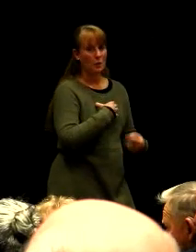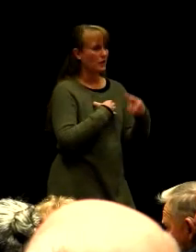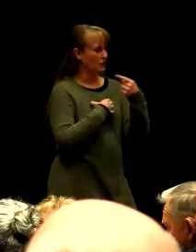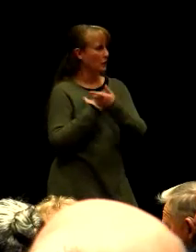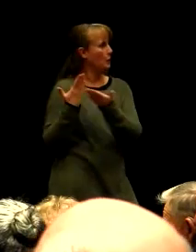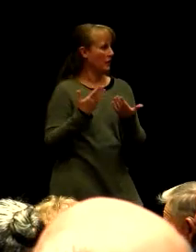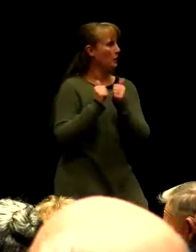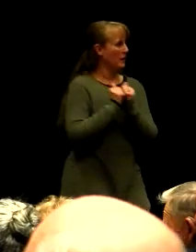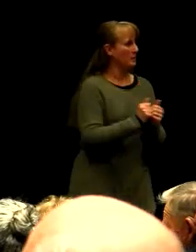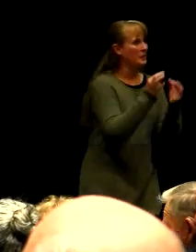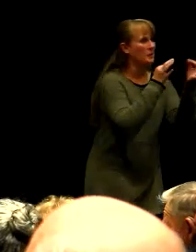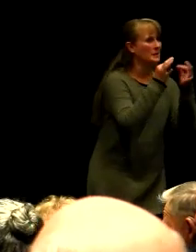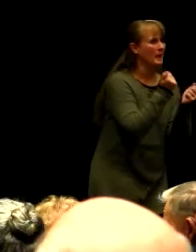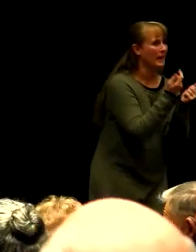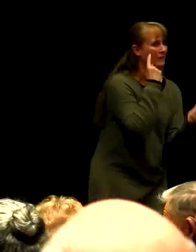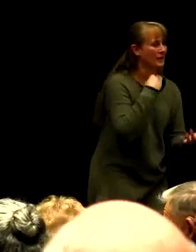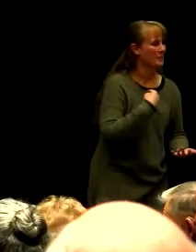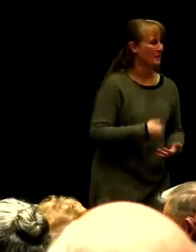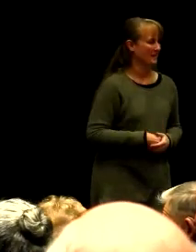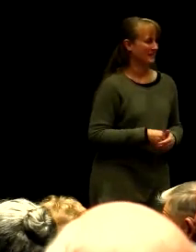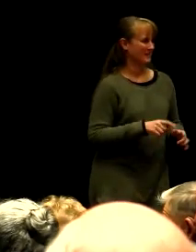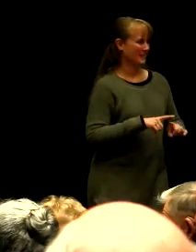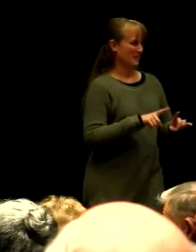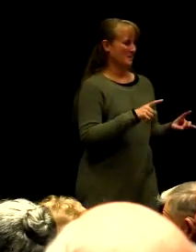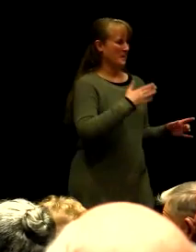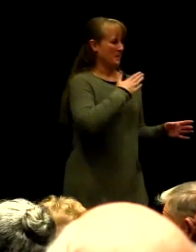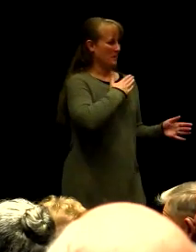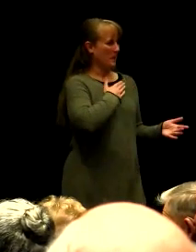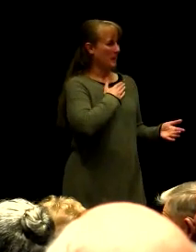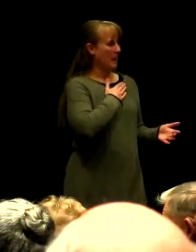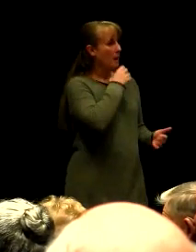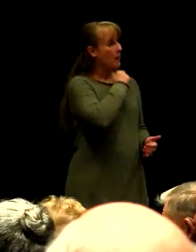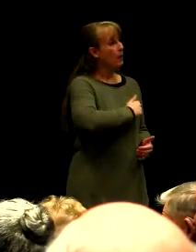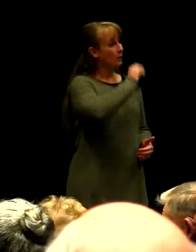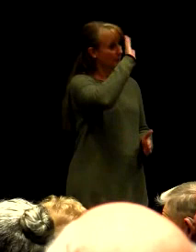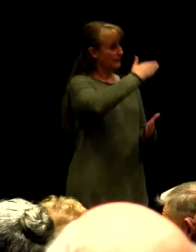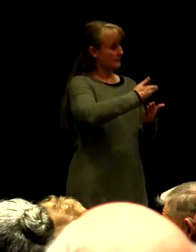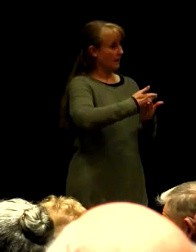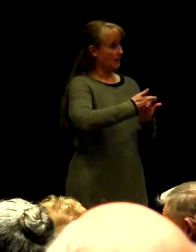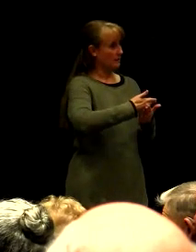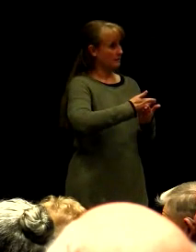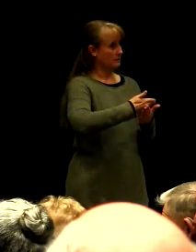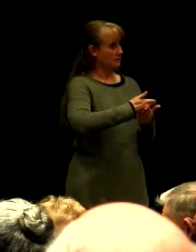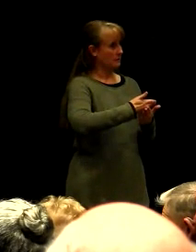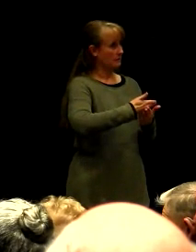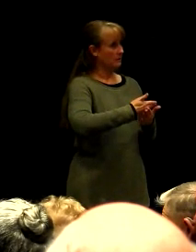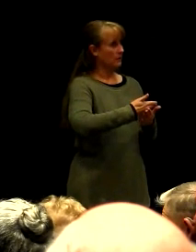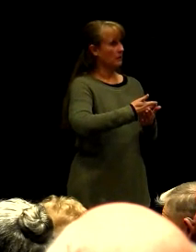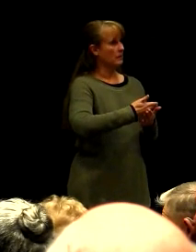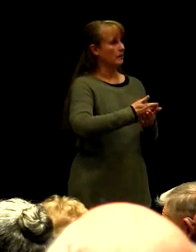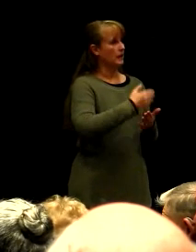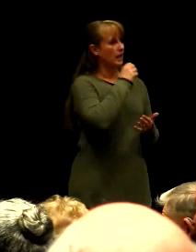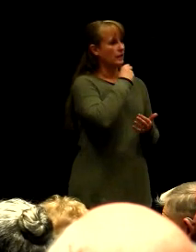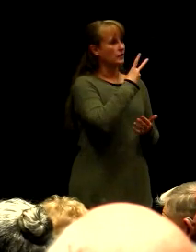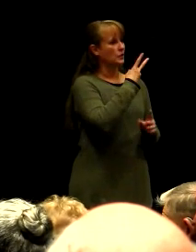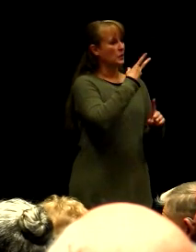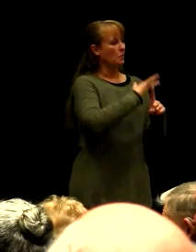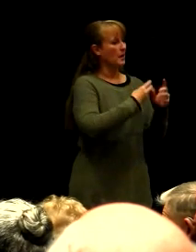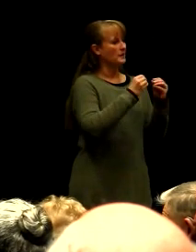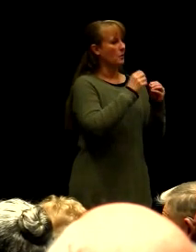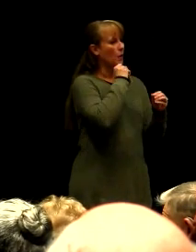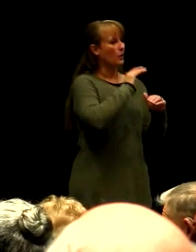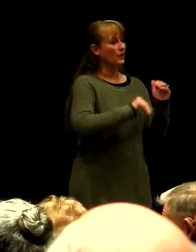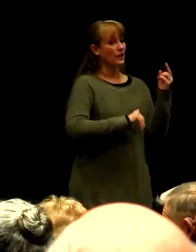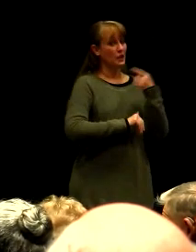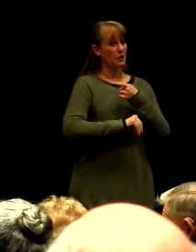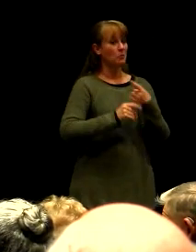to explain it all. But and my oldest son is two months older than you are. It's